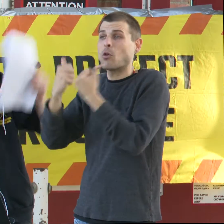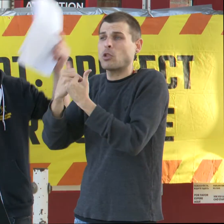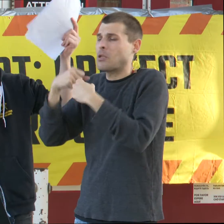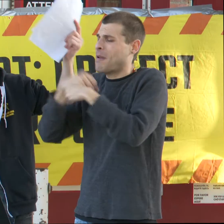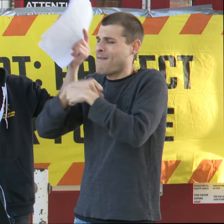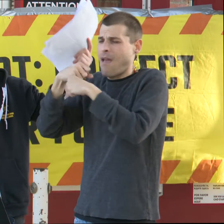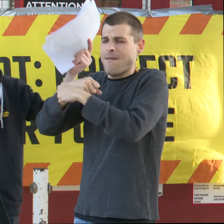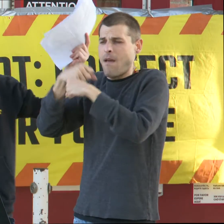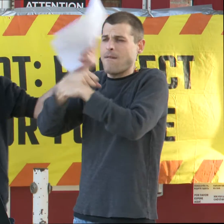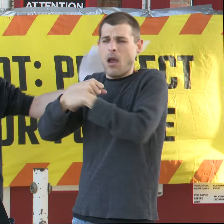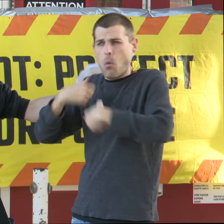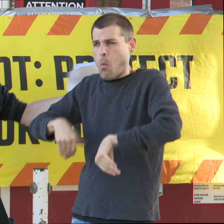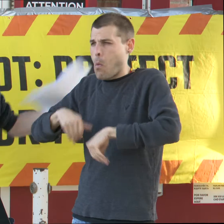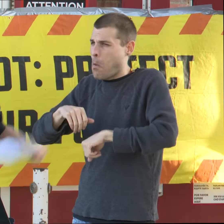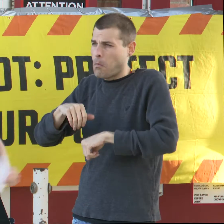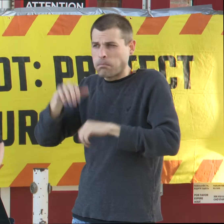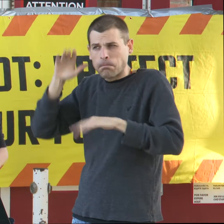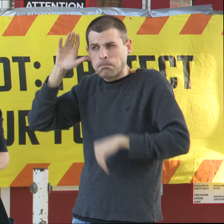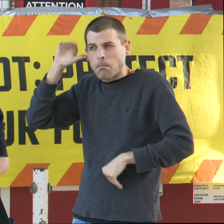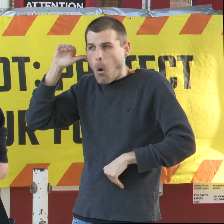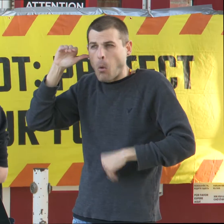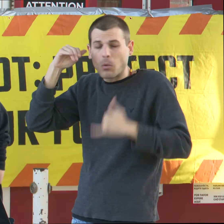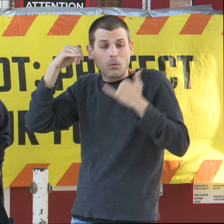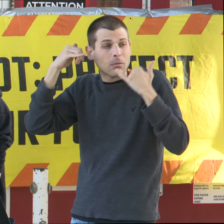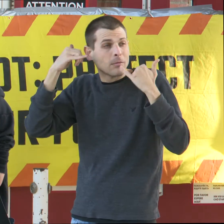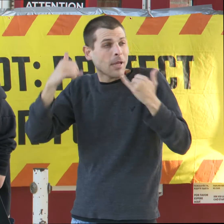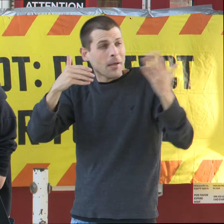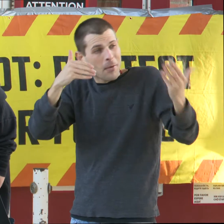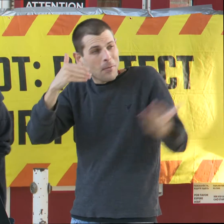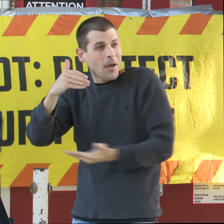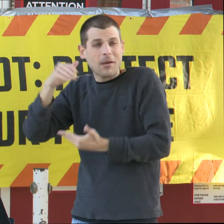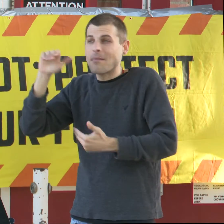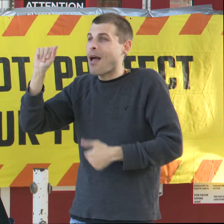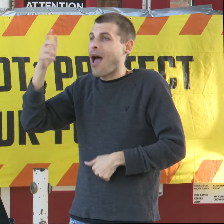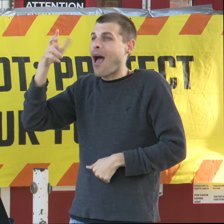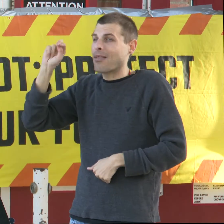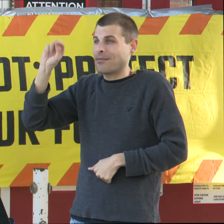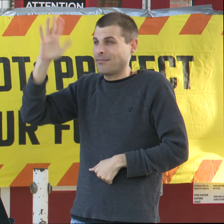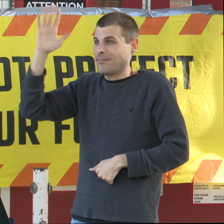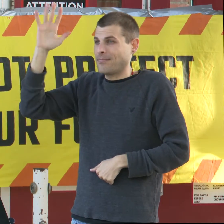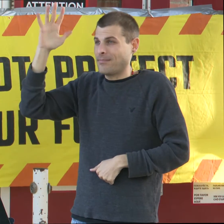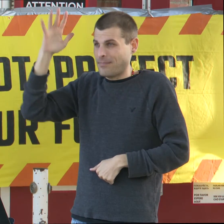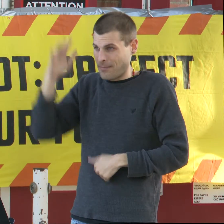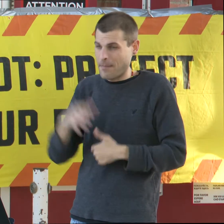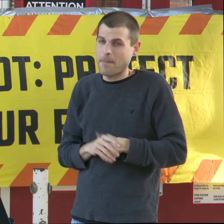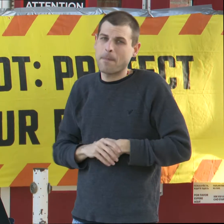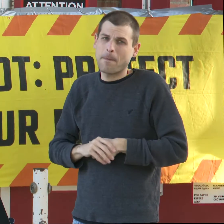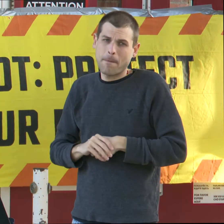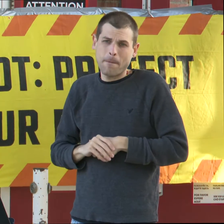this, and we are honored to welcome him to the stage. All right, give it up for Allan.